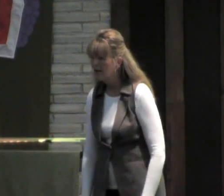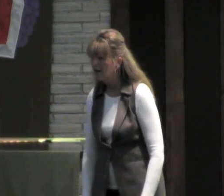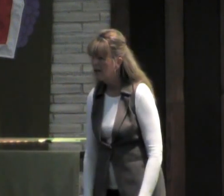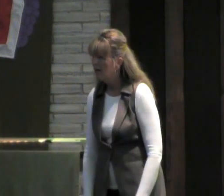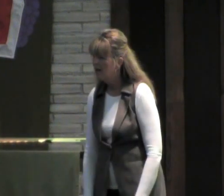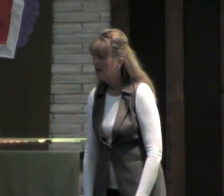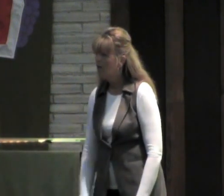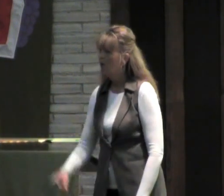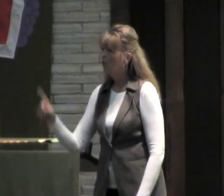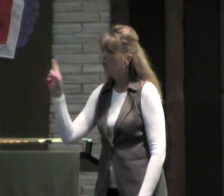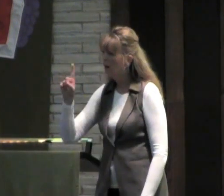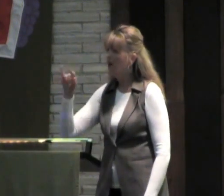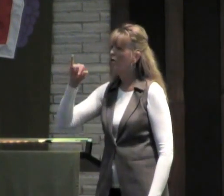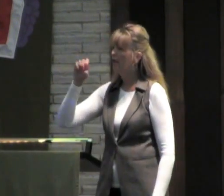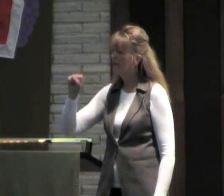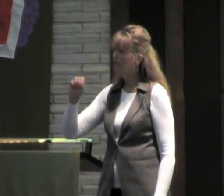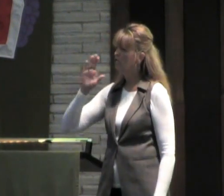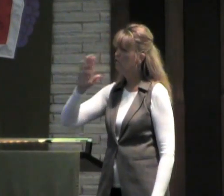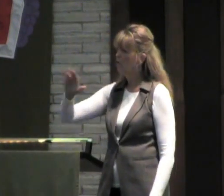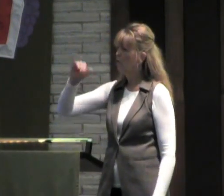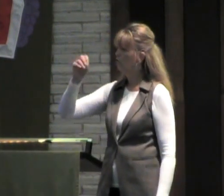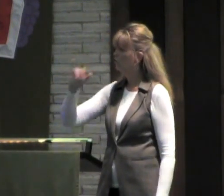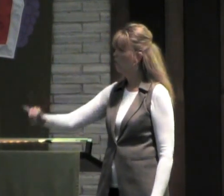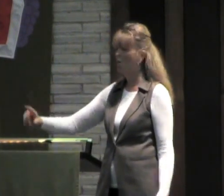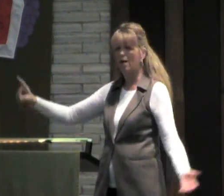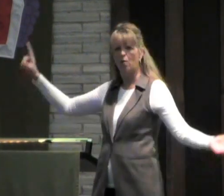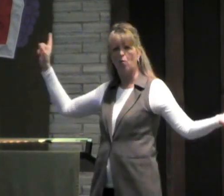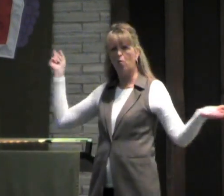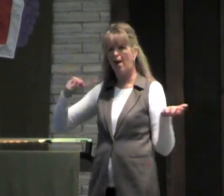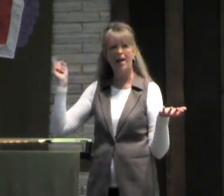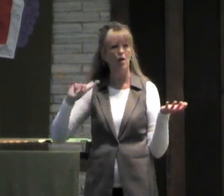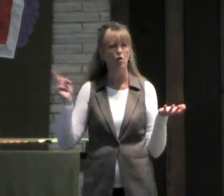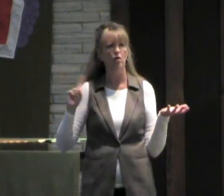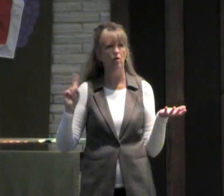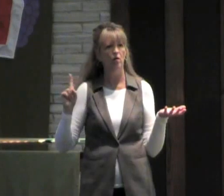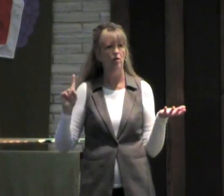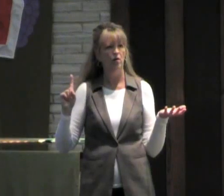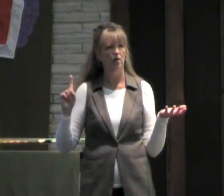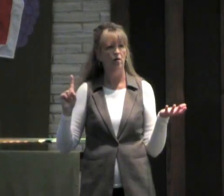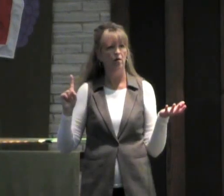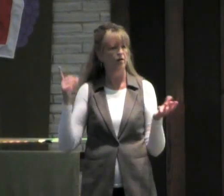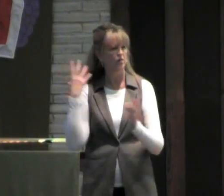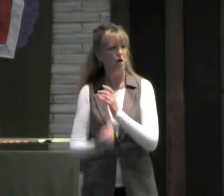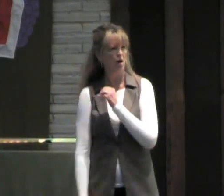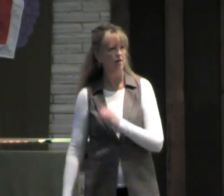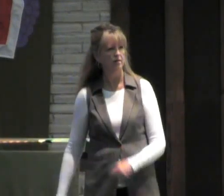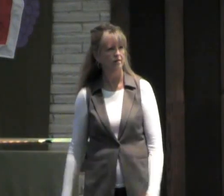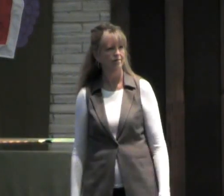that happens, where is your joy? Where is your joy? Where? It's